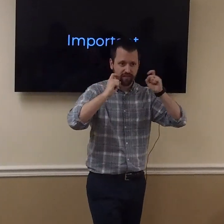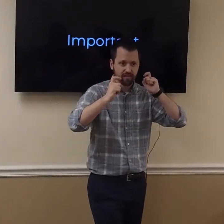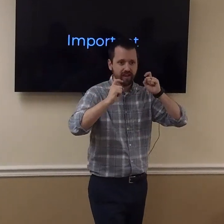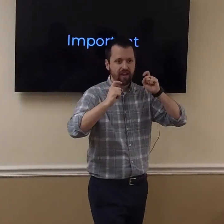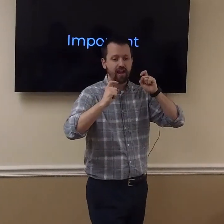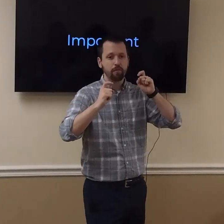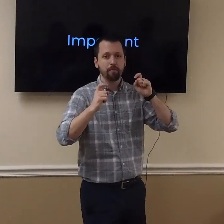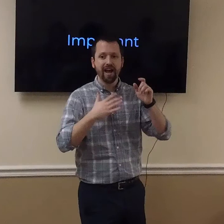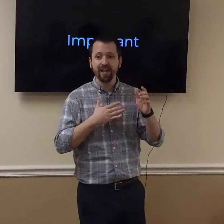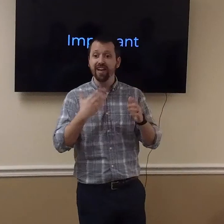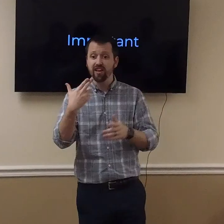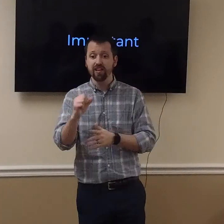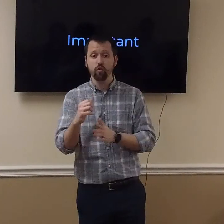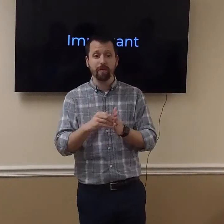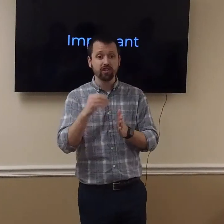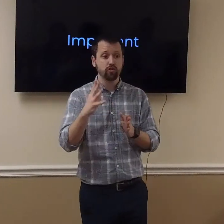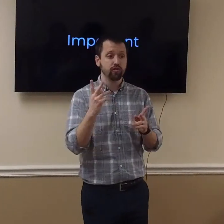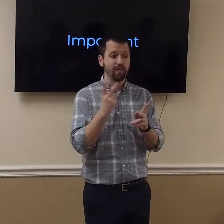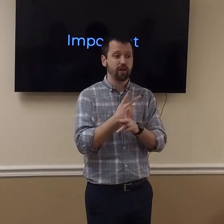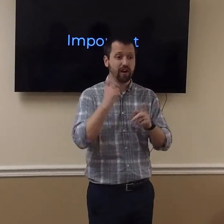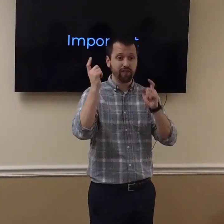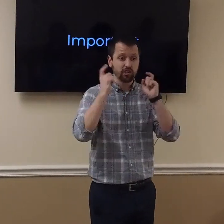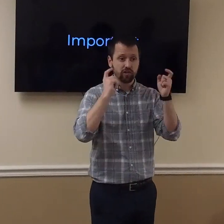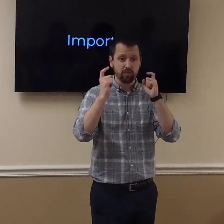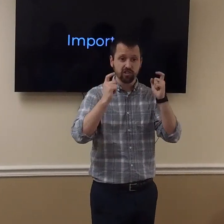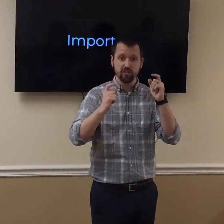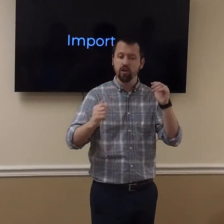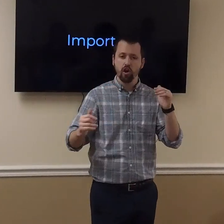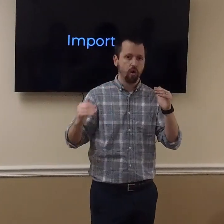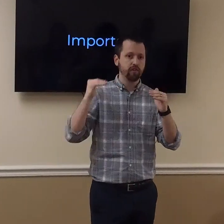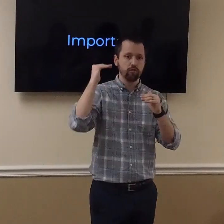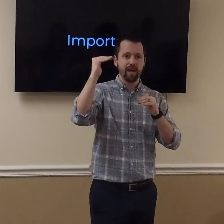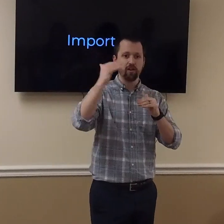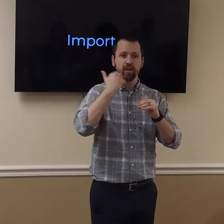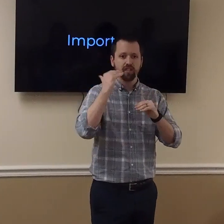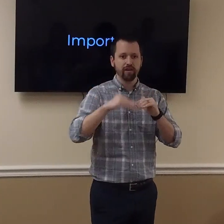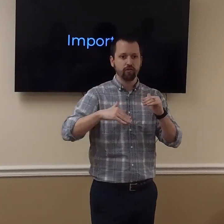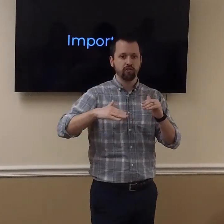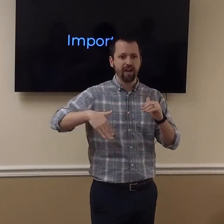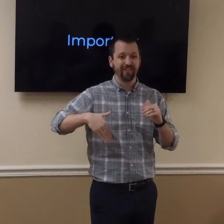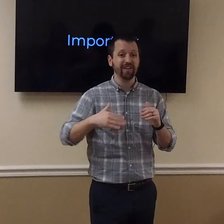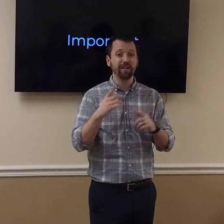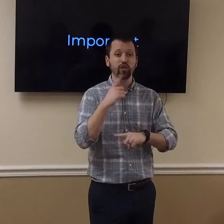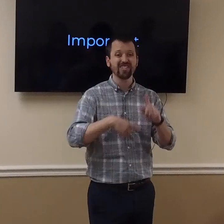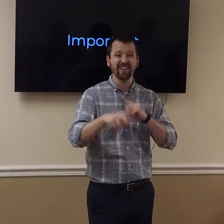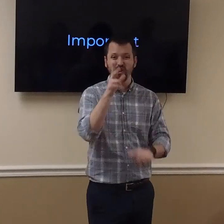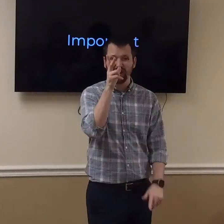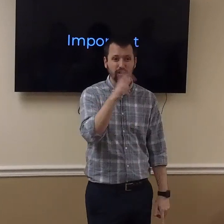expressions. At the high school, my students who have figured out facial expressions always do better than my students who haven't, even if their signs are